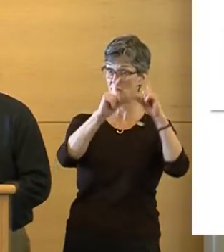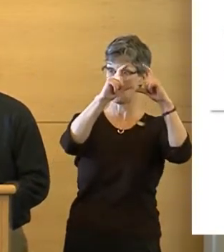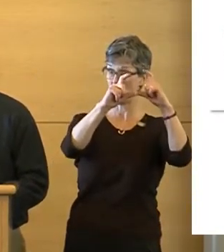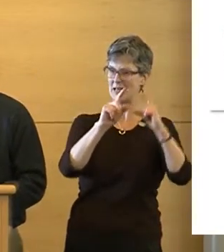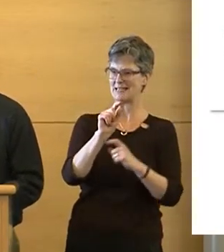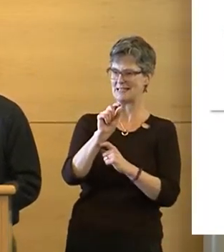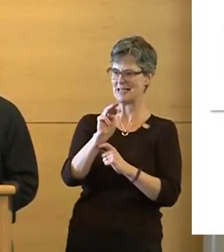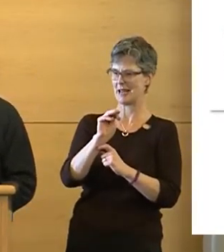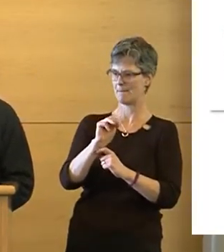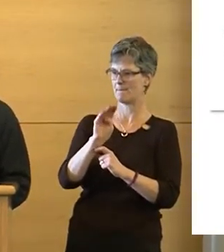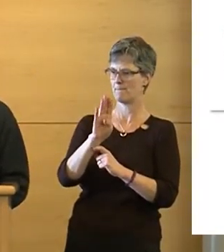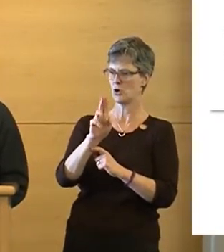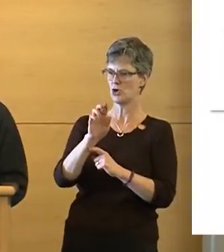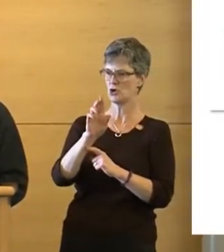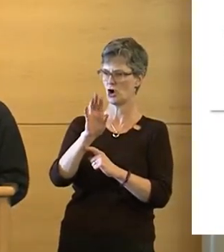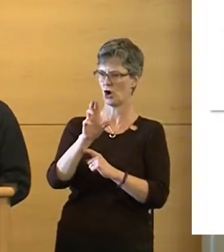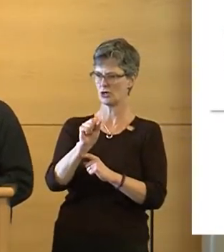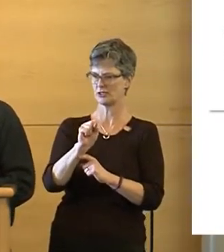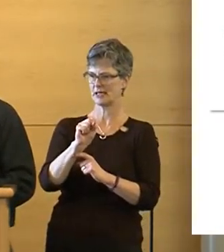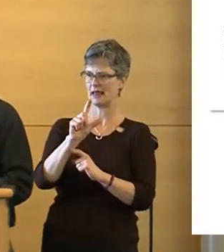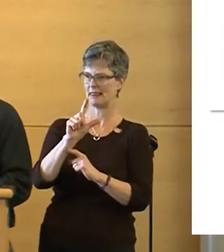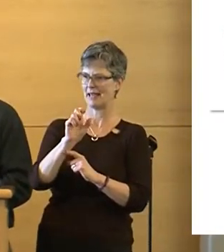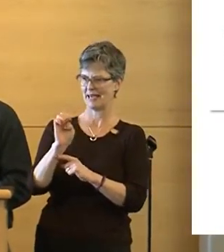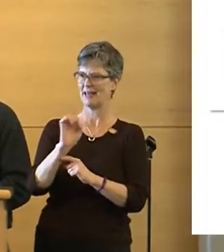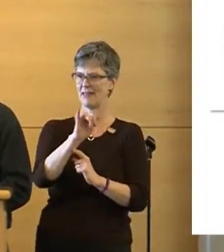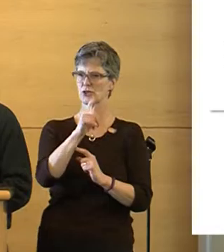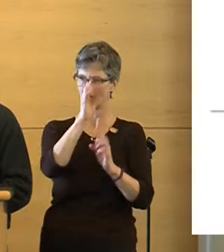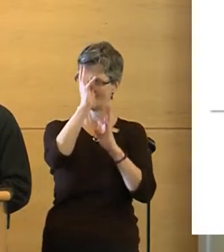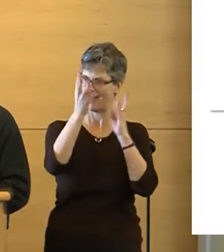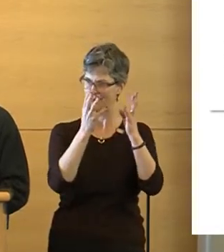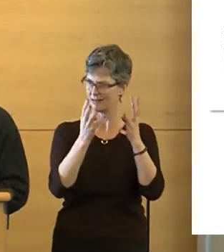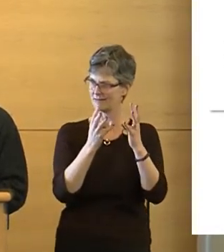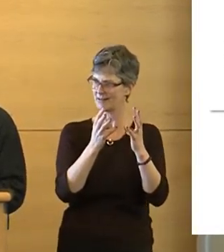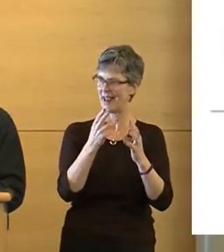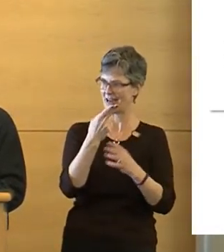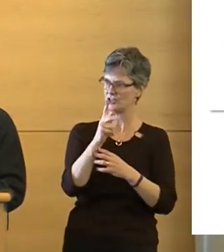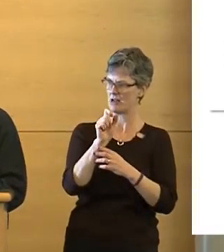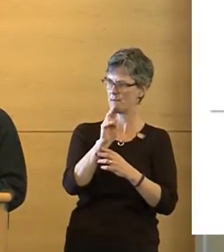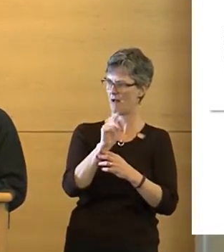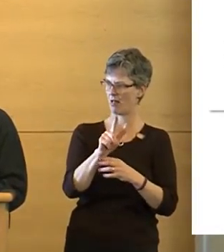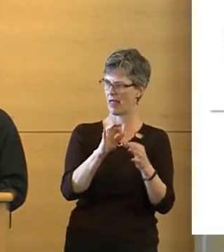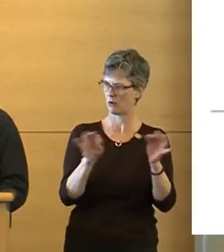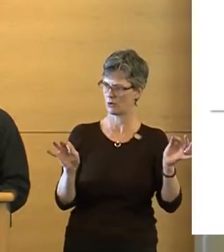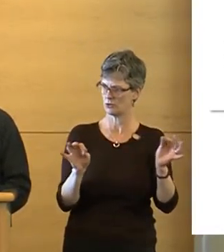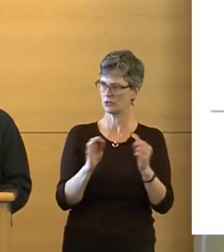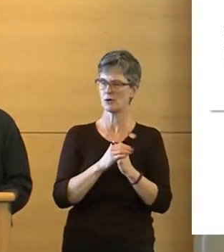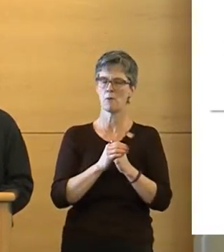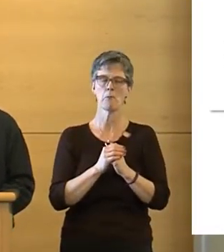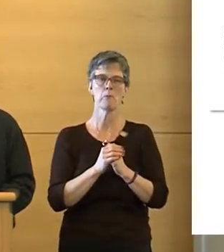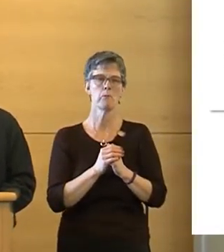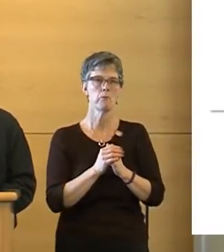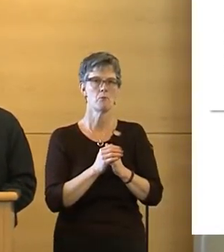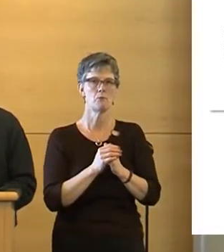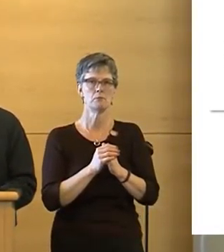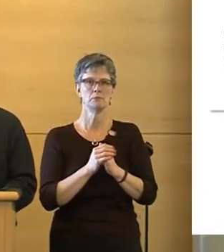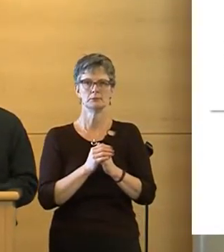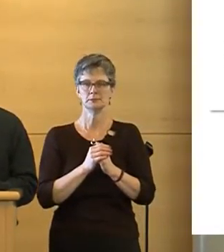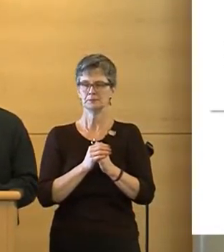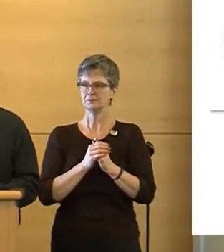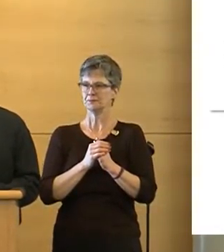This is the language behind the web. It's been around since 1993. This is when it was invented by